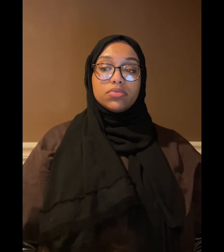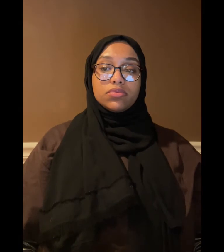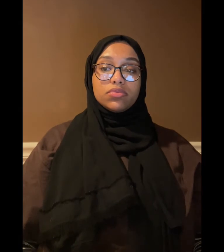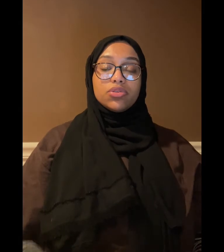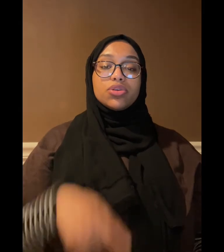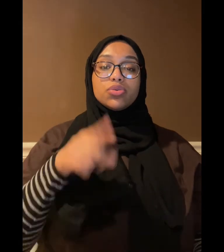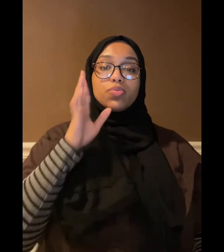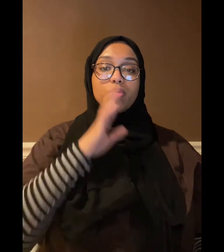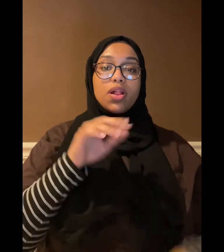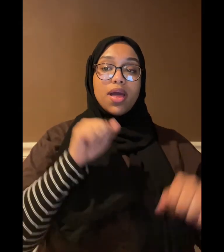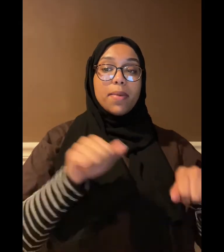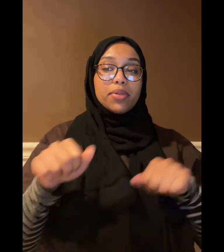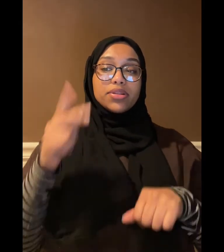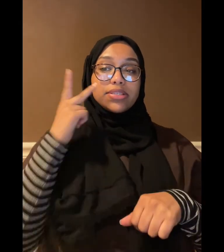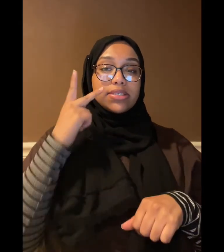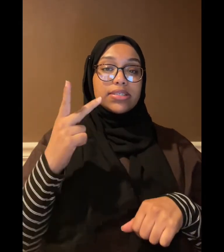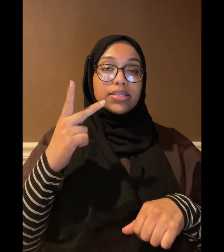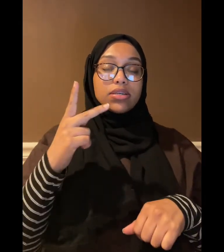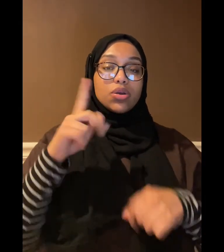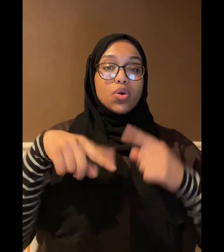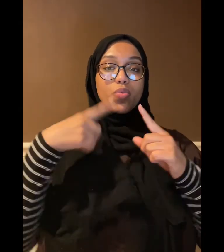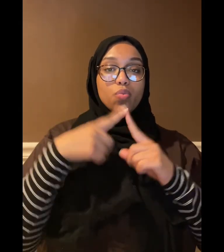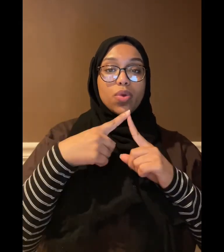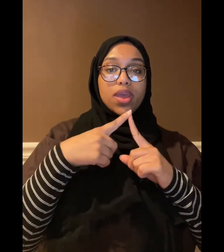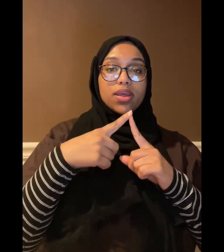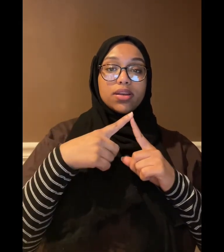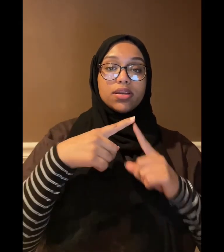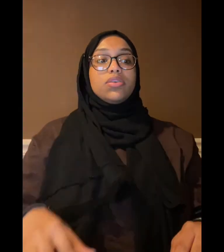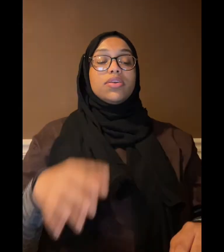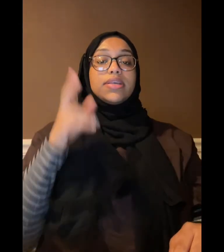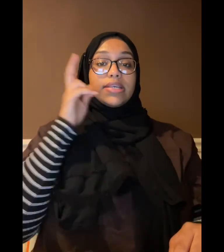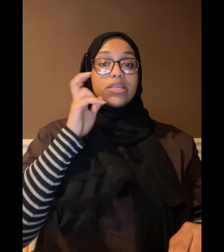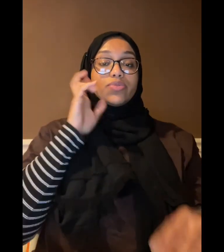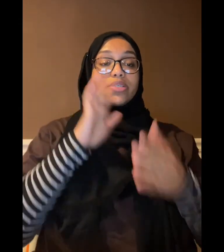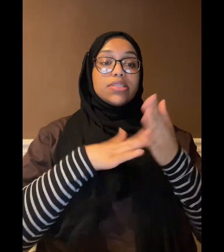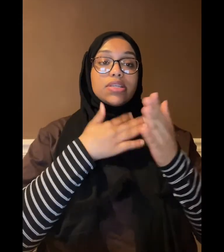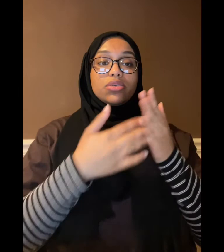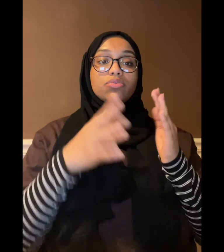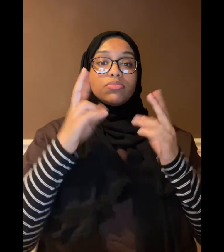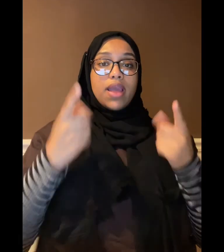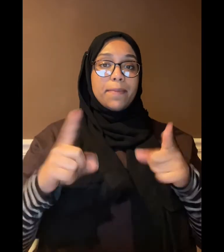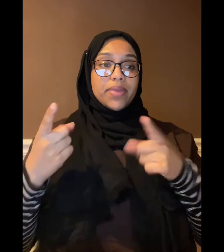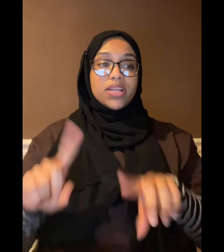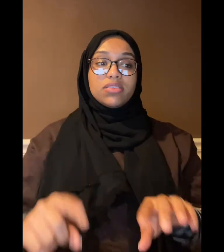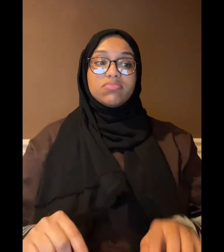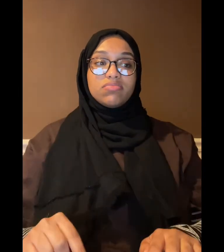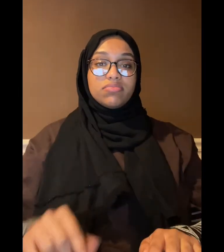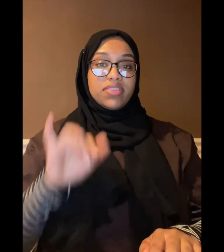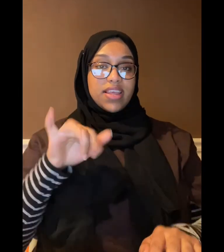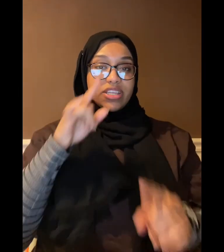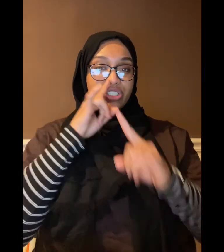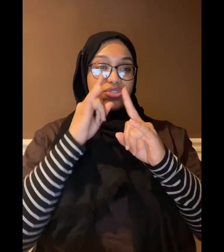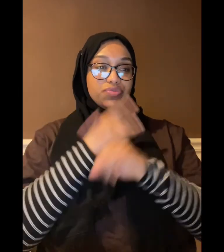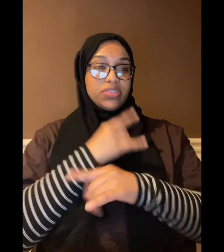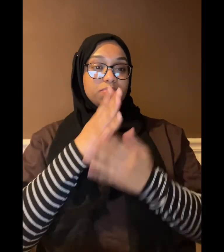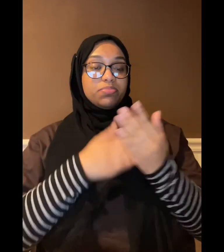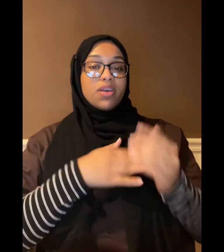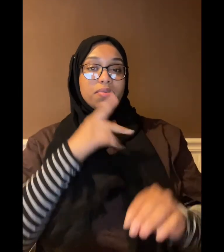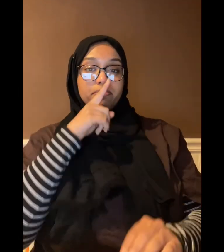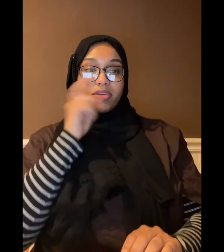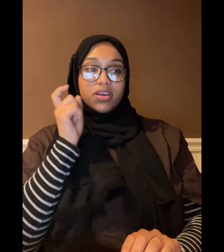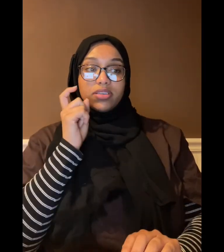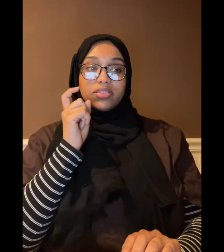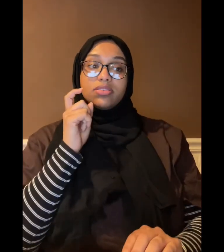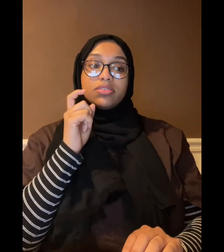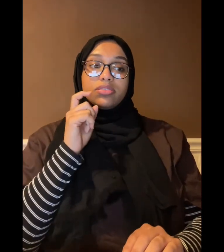legislature, and there will be somewhere in that website, or Maryland or DC. DC has a very good site.